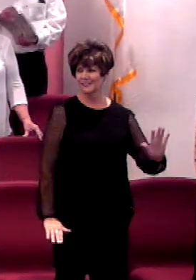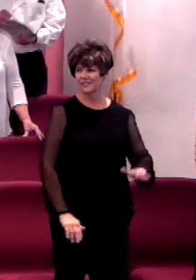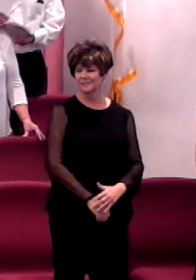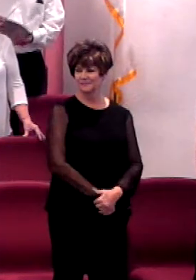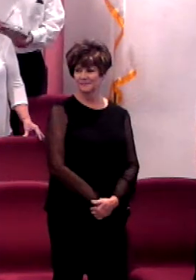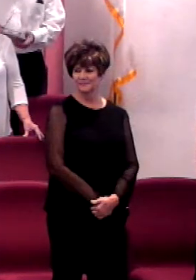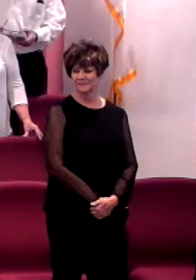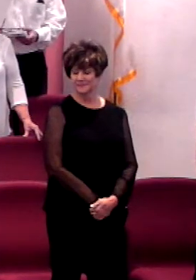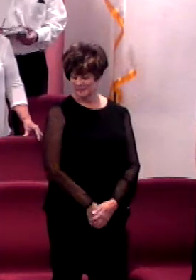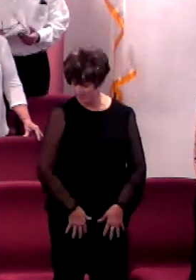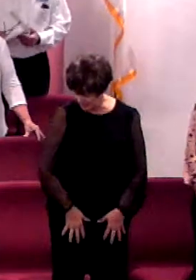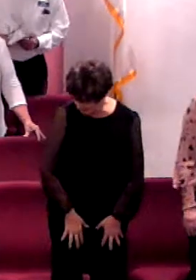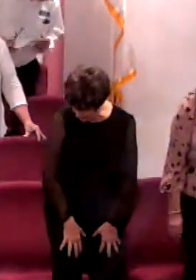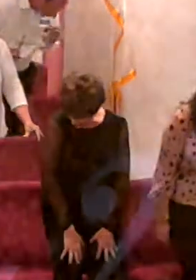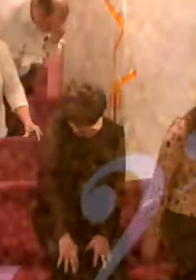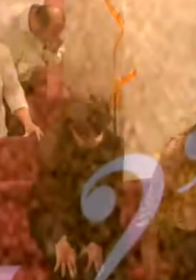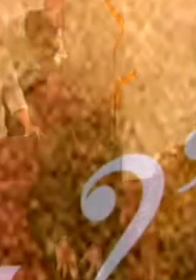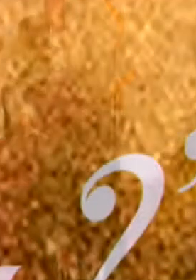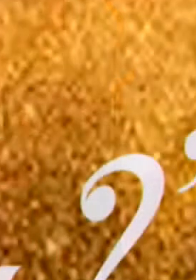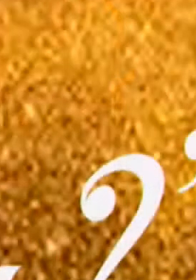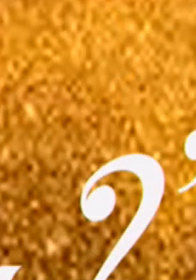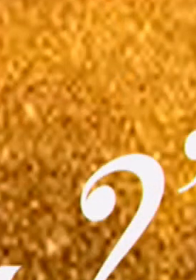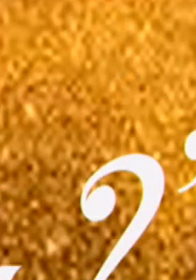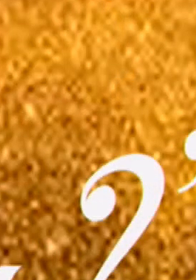lives. Thank you. You may be seated.